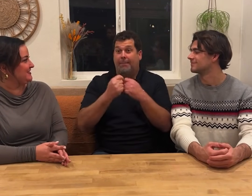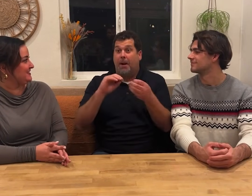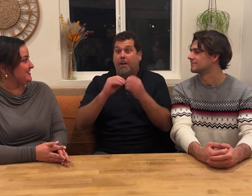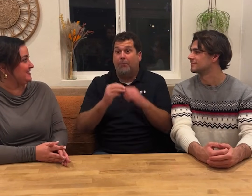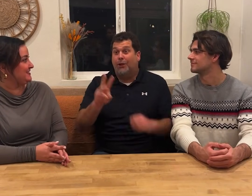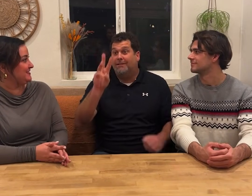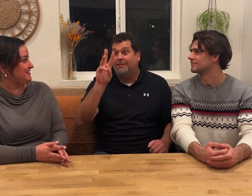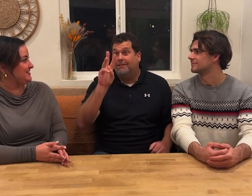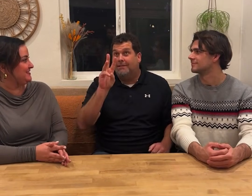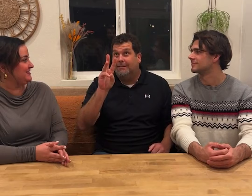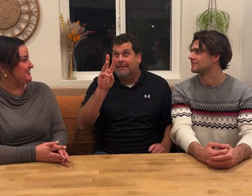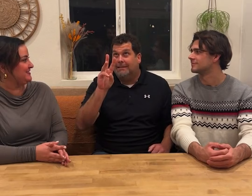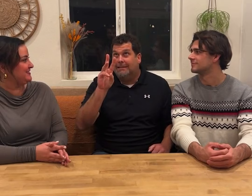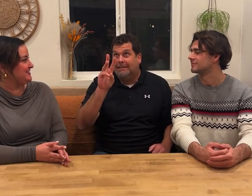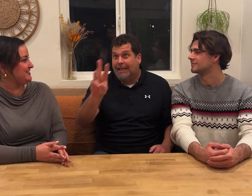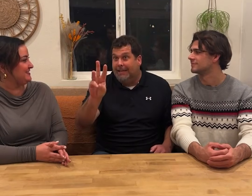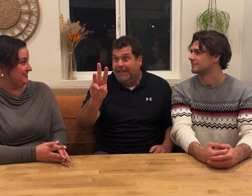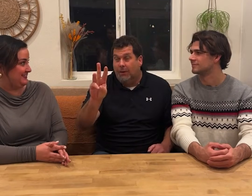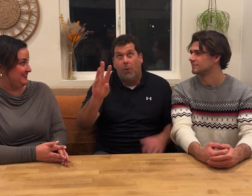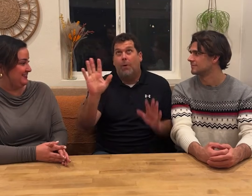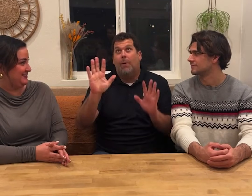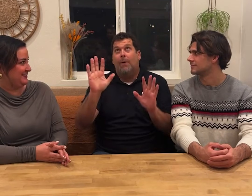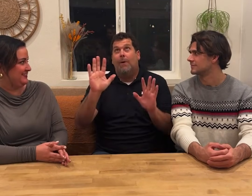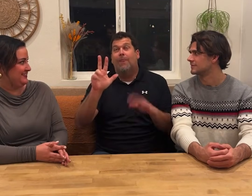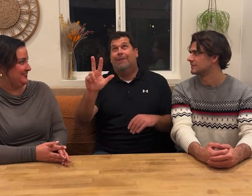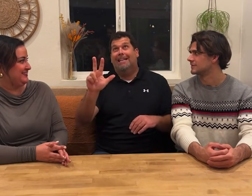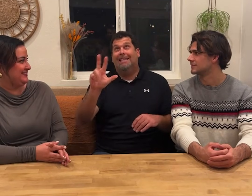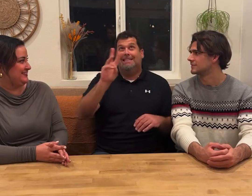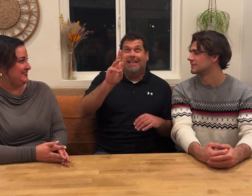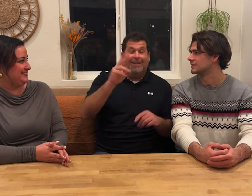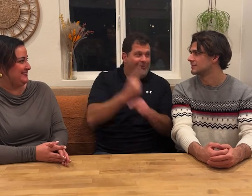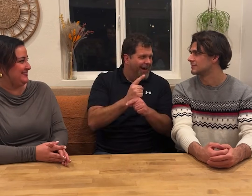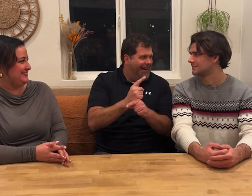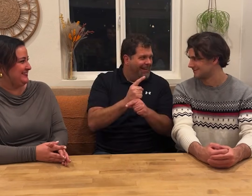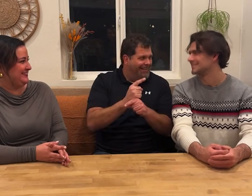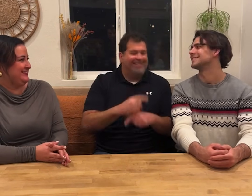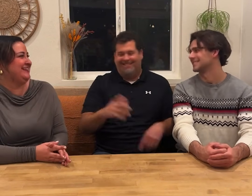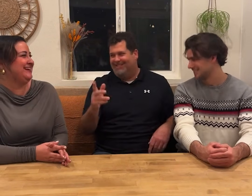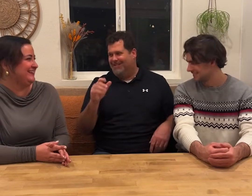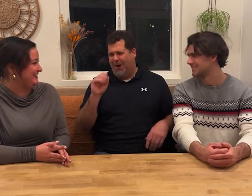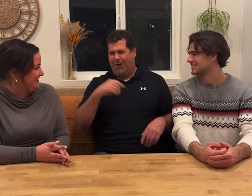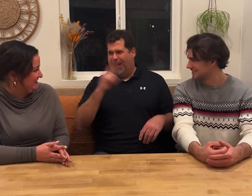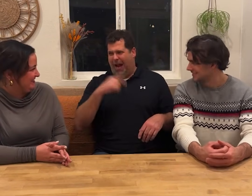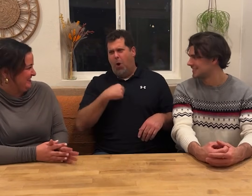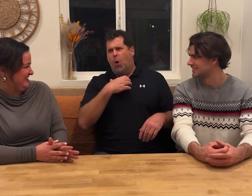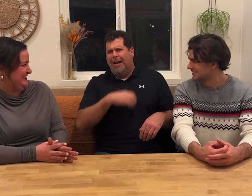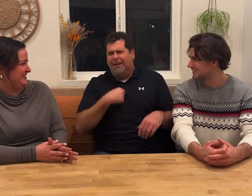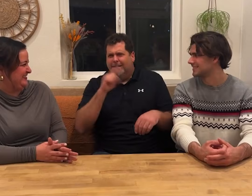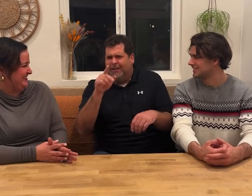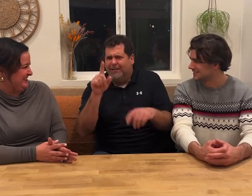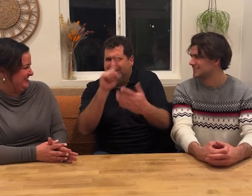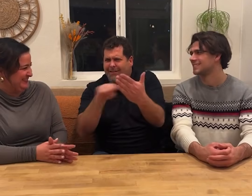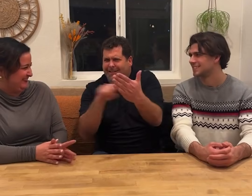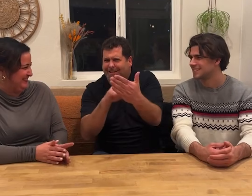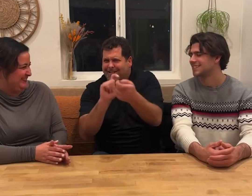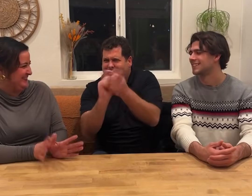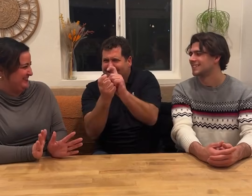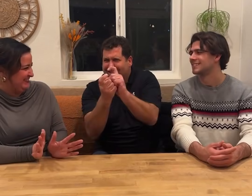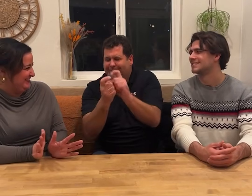wish we saw, what was it, team number 6? No, I'm sorry, team number 3 or 6. Remember, he kind of screwed that up a little bit. I wish I had the opportunity